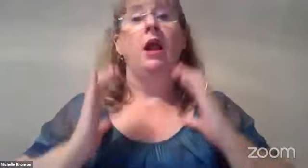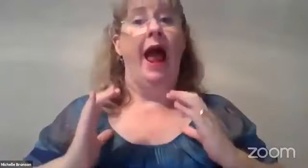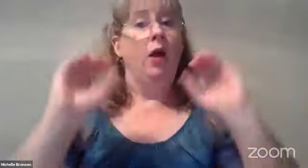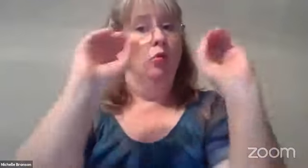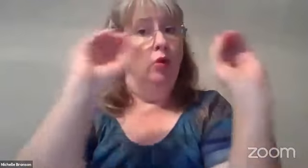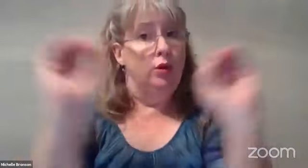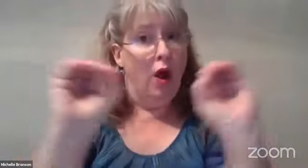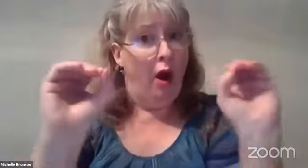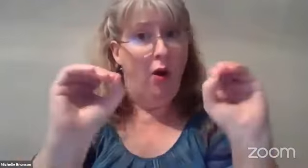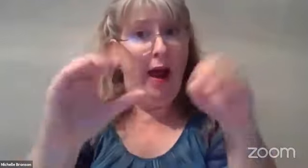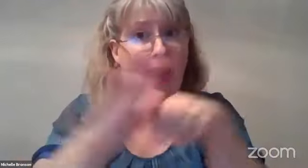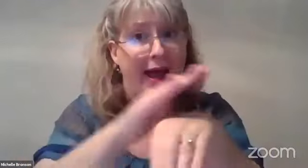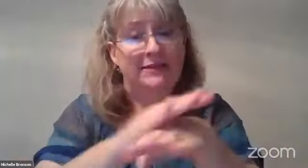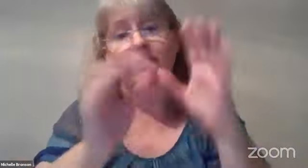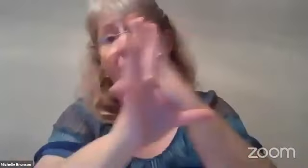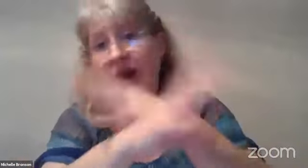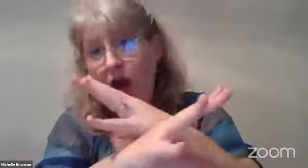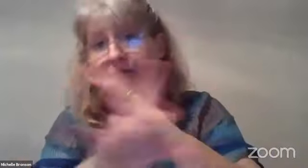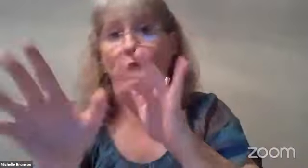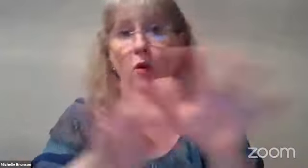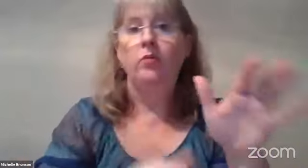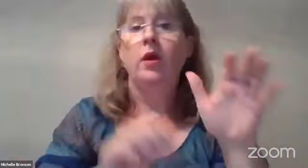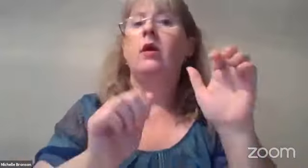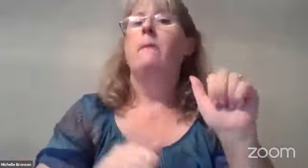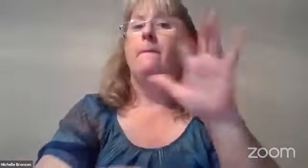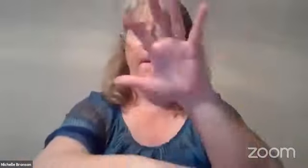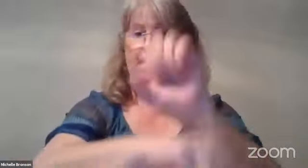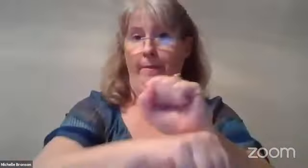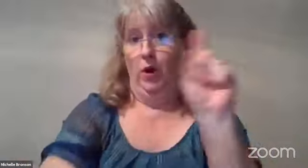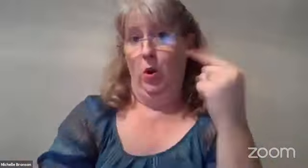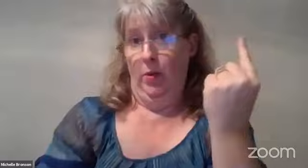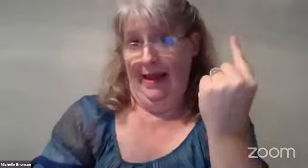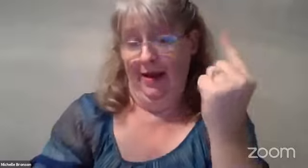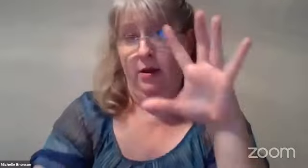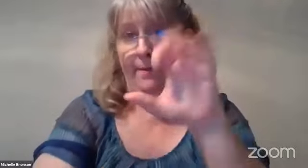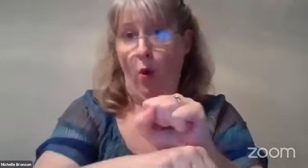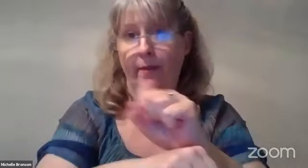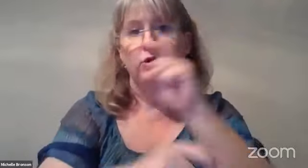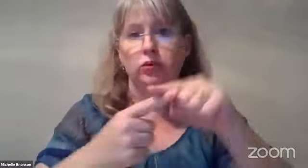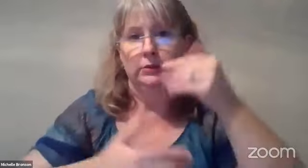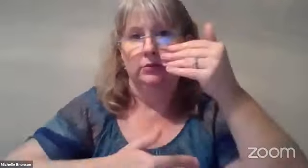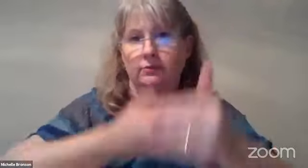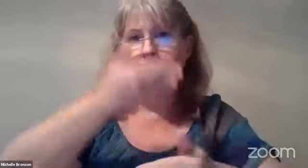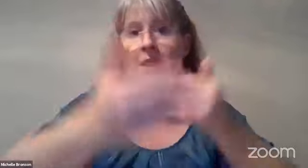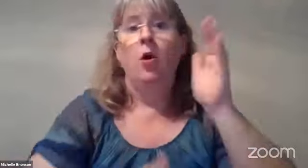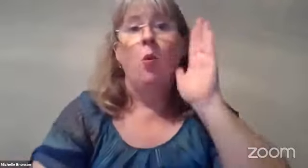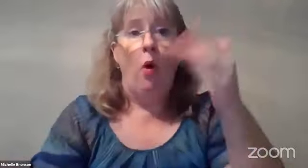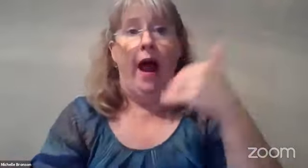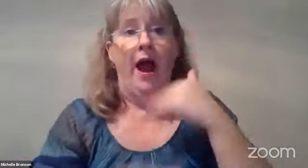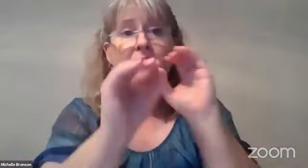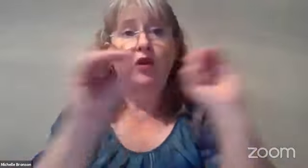remote services. Clients are not allowed to come into the office except for if they have an